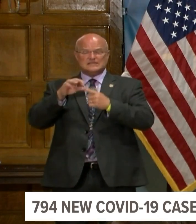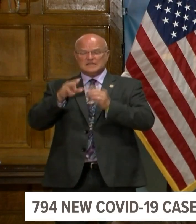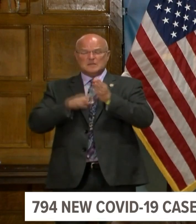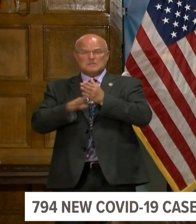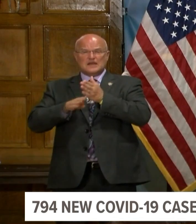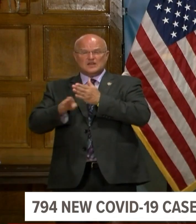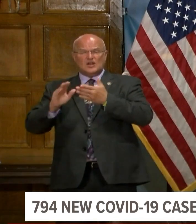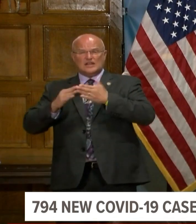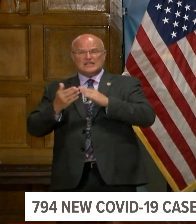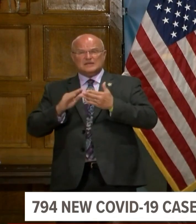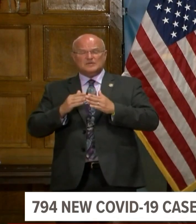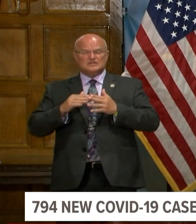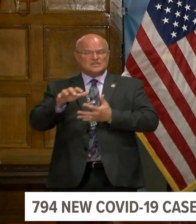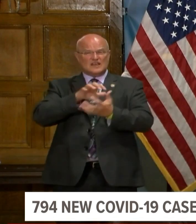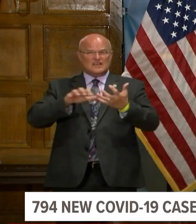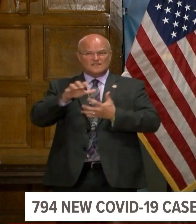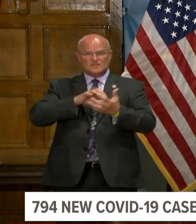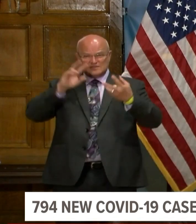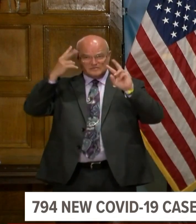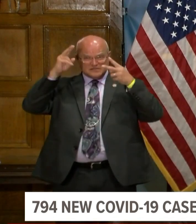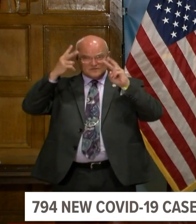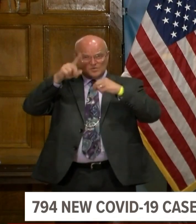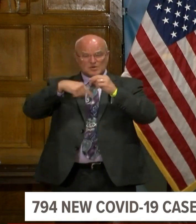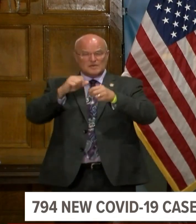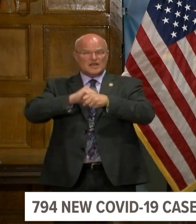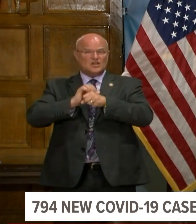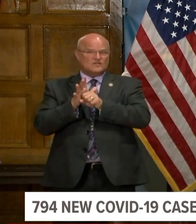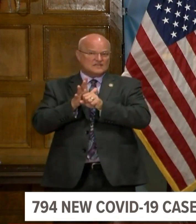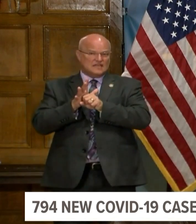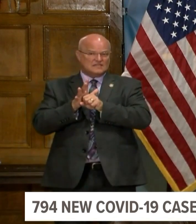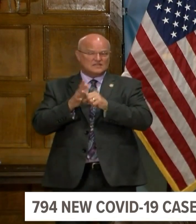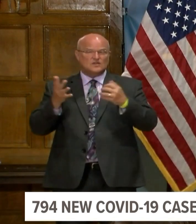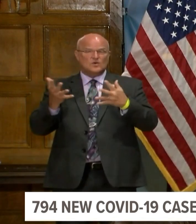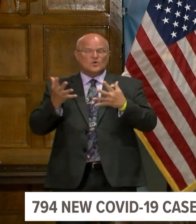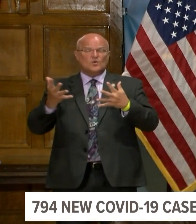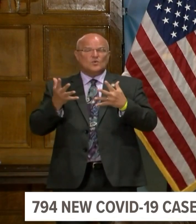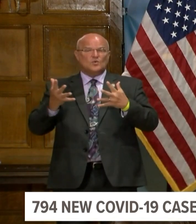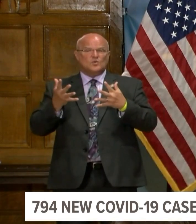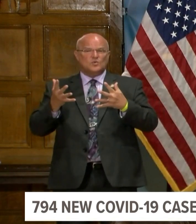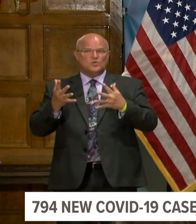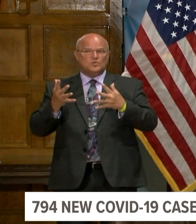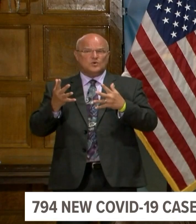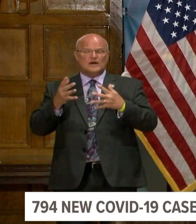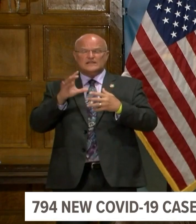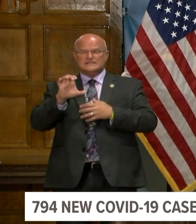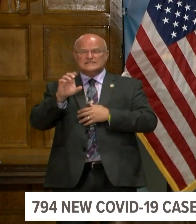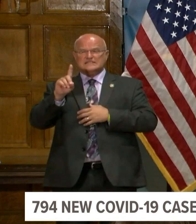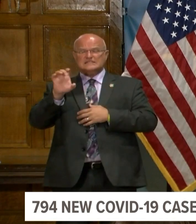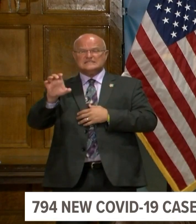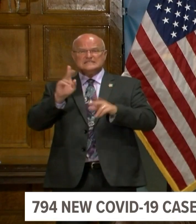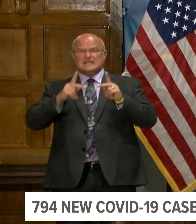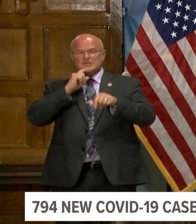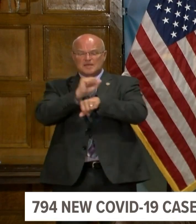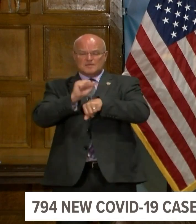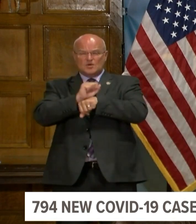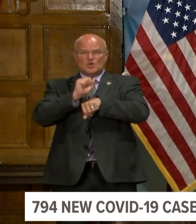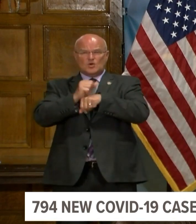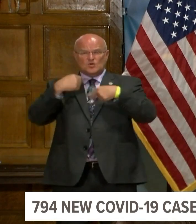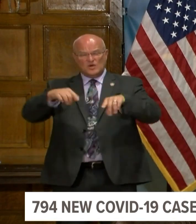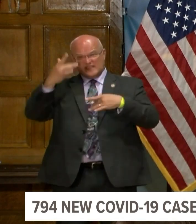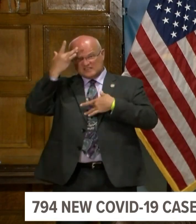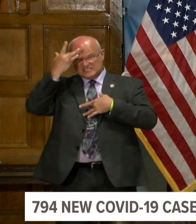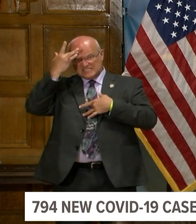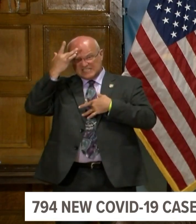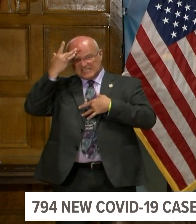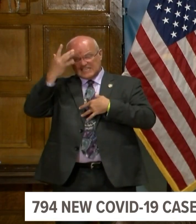minority communities, are confused and misinformed about COVID-19. Politico is also reporting that the CDC says people are working while they are sick